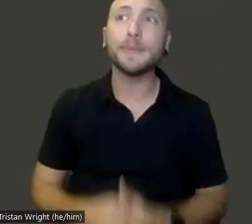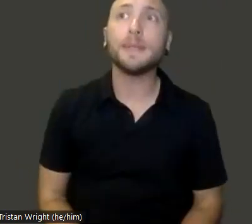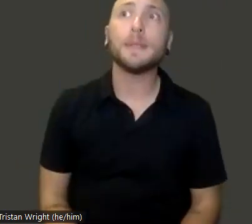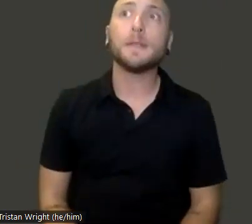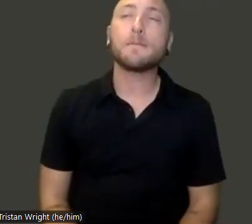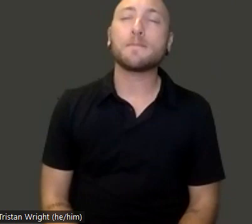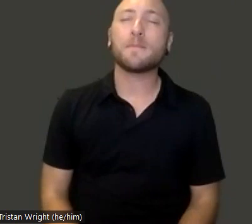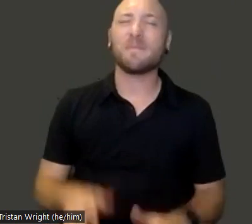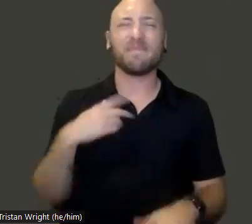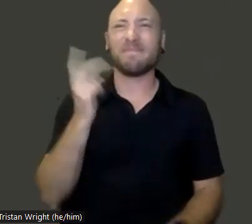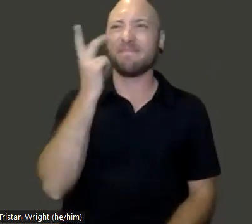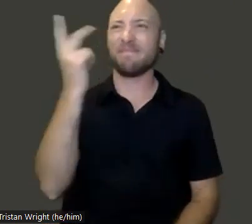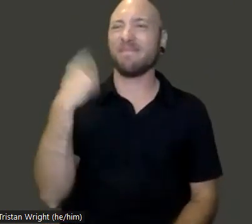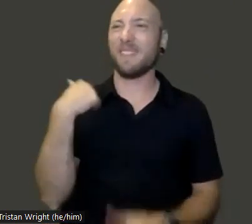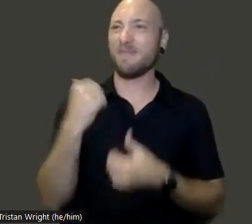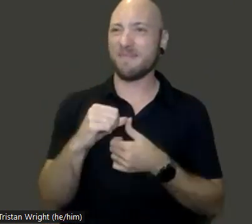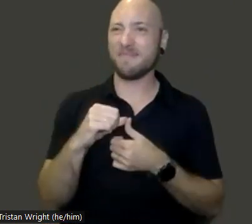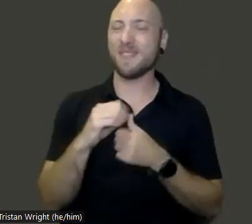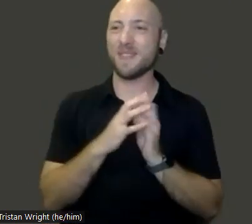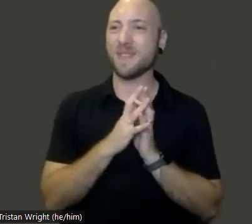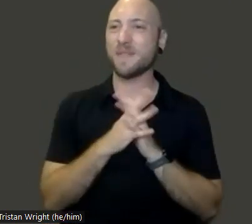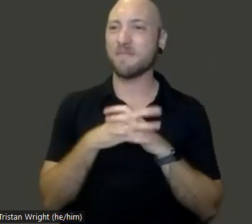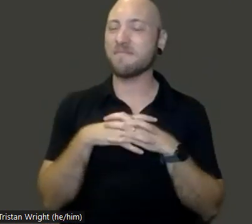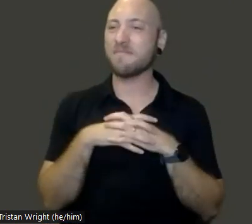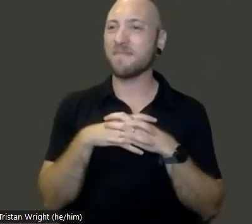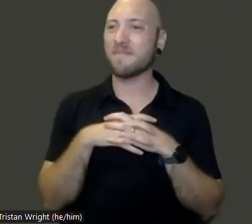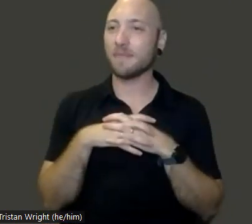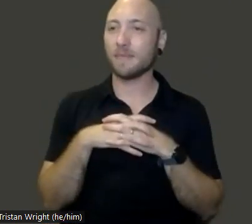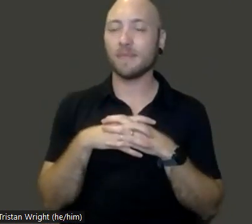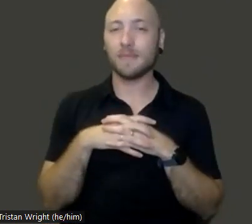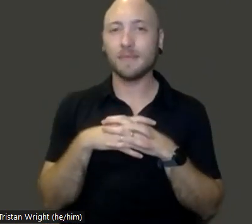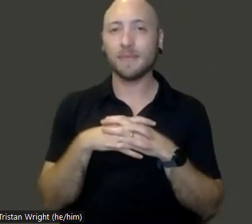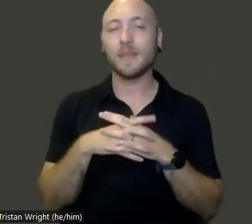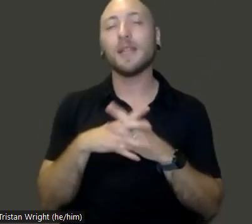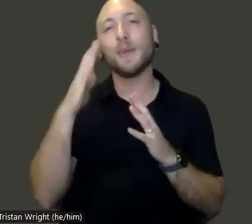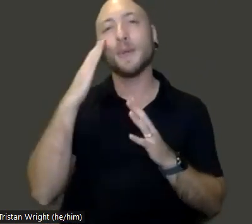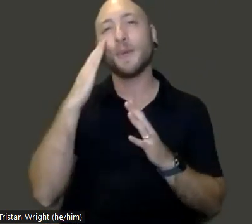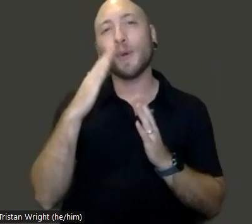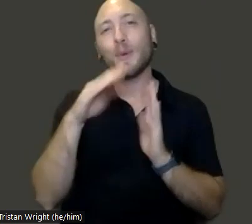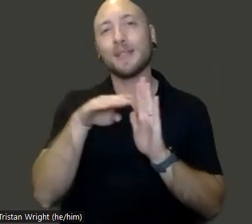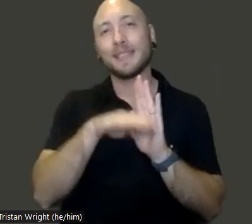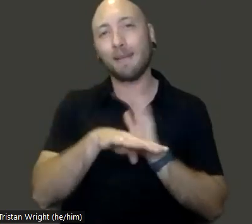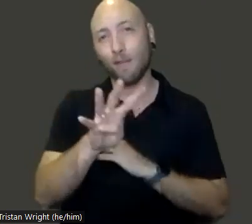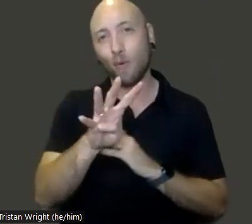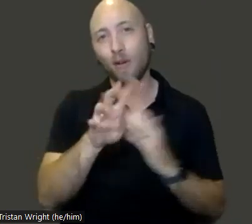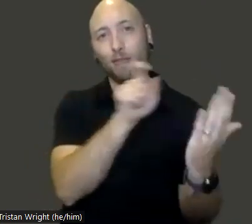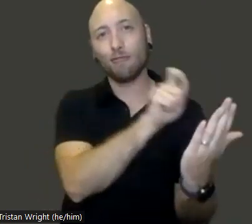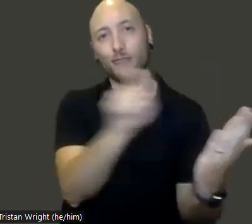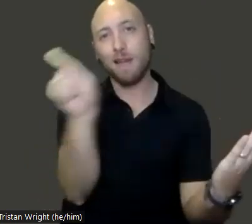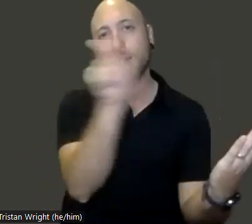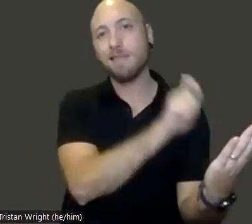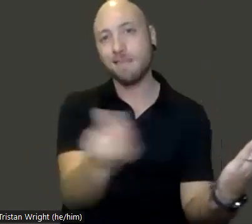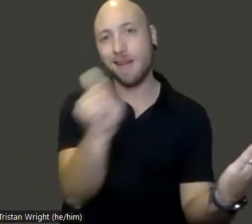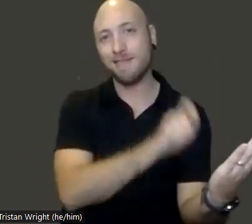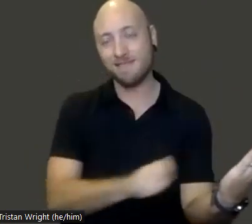you know, I remember going through and just, especially when I sat down to do my 4-step inventory, and there's